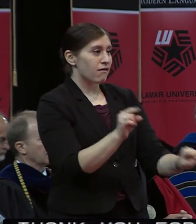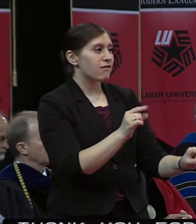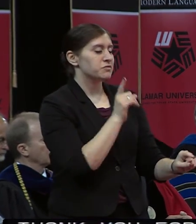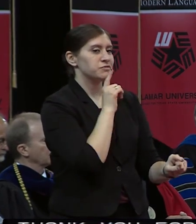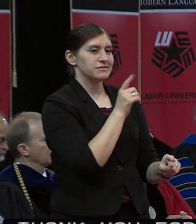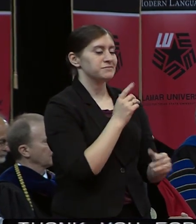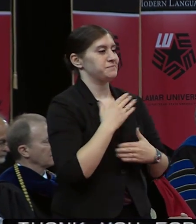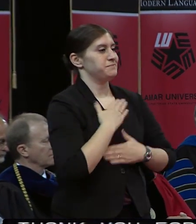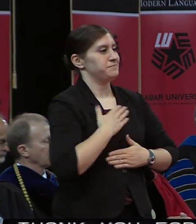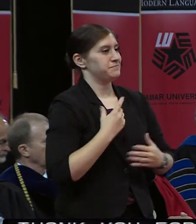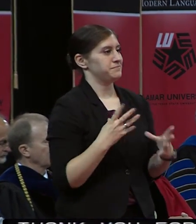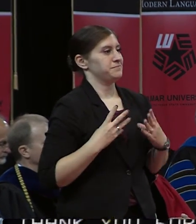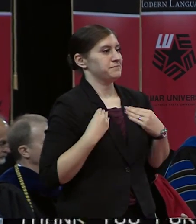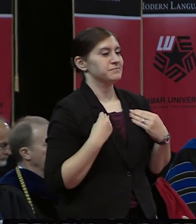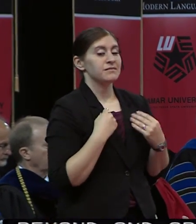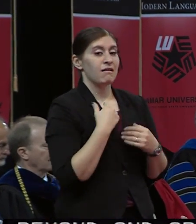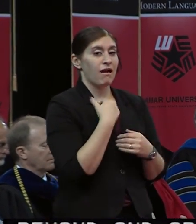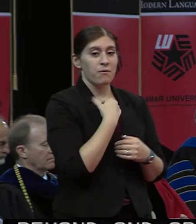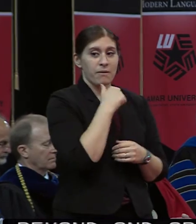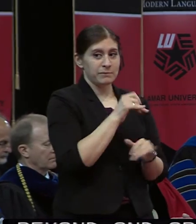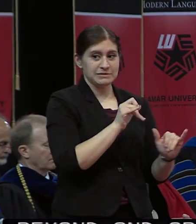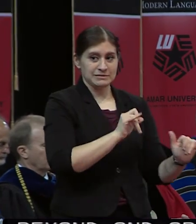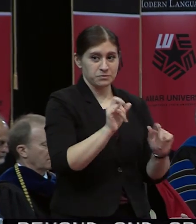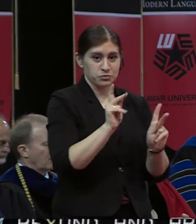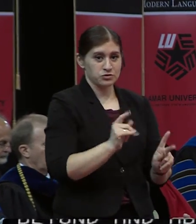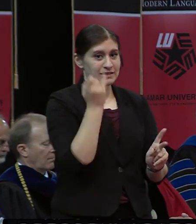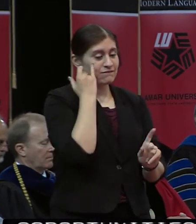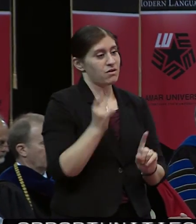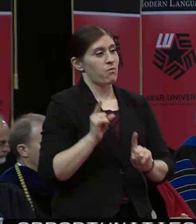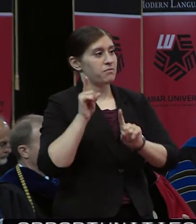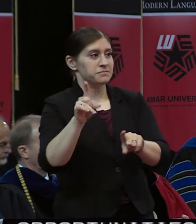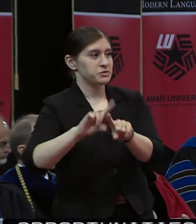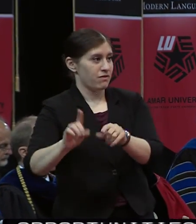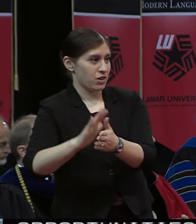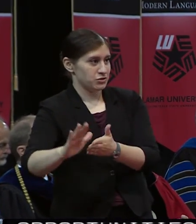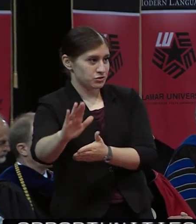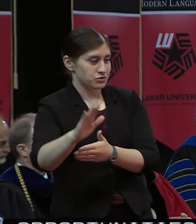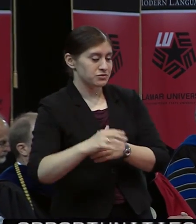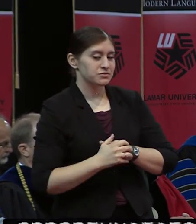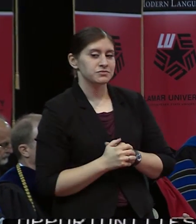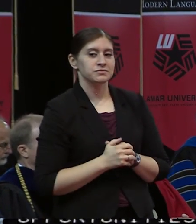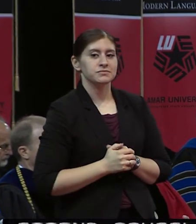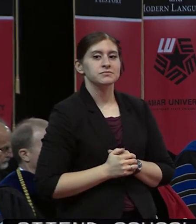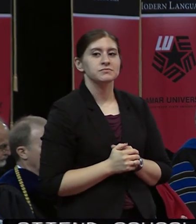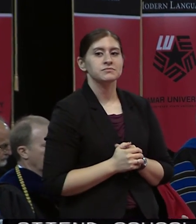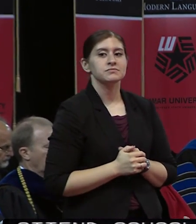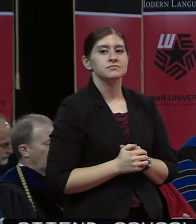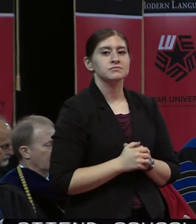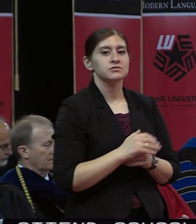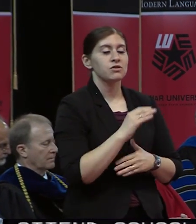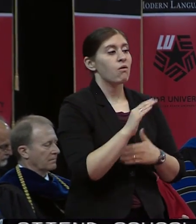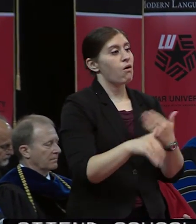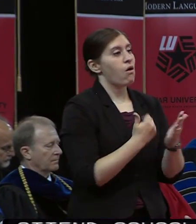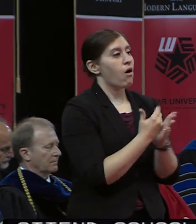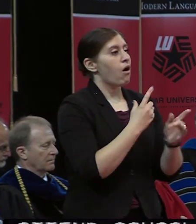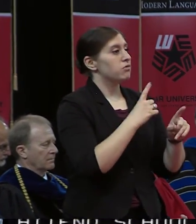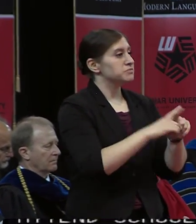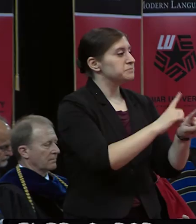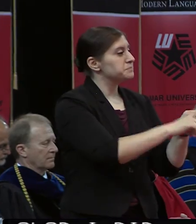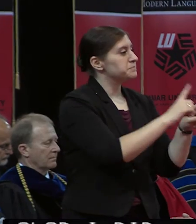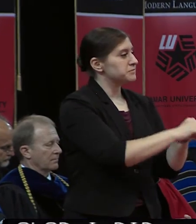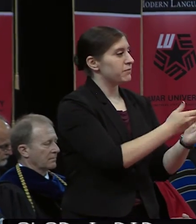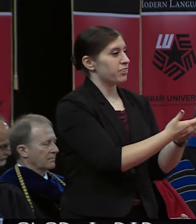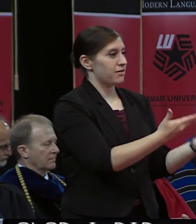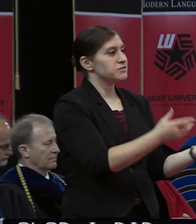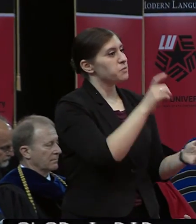did. I would not be the person that I am today if I would have gone anywhere else. While all of us will go on to do great things, we